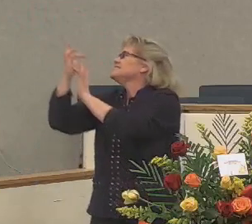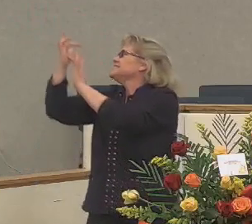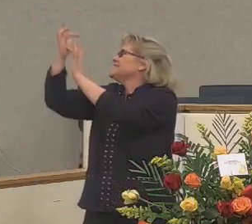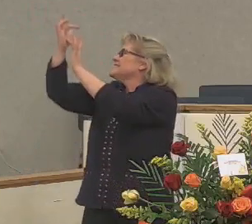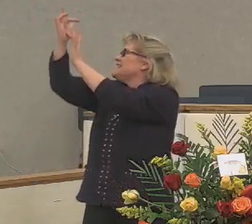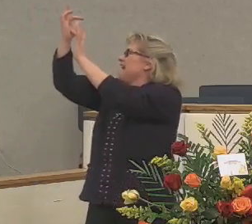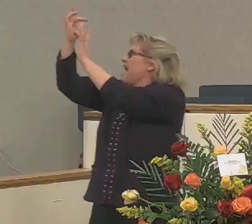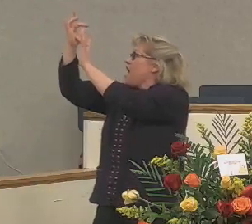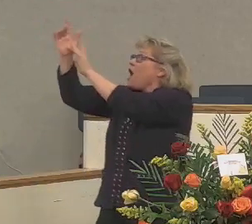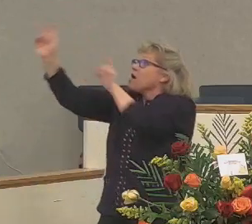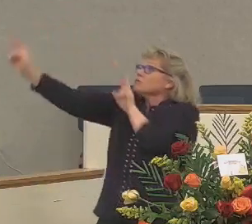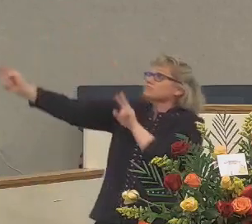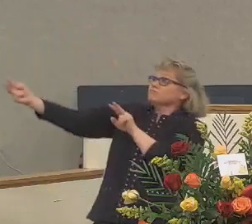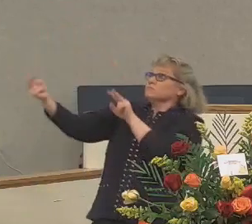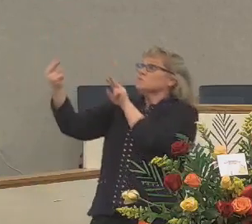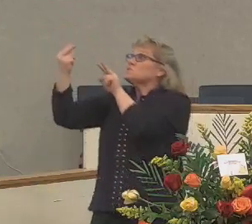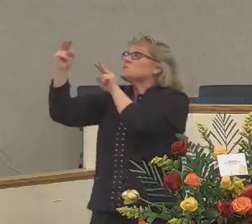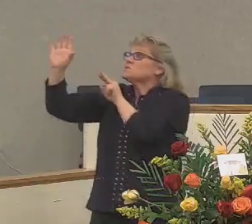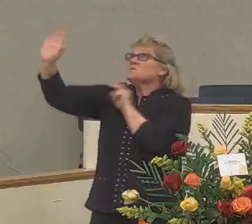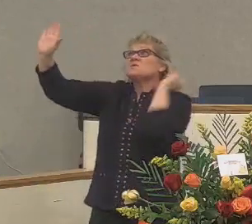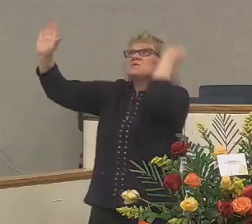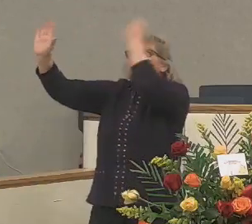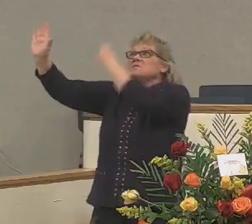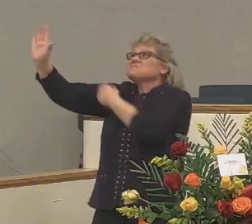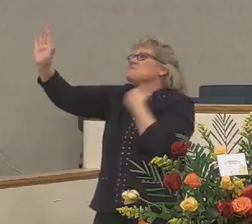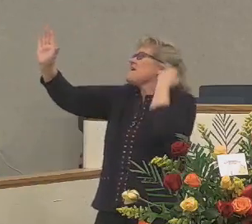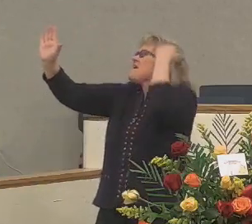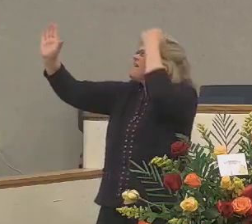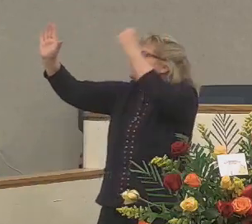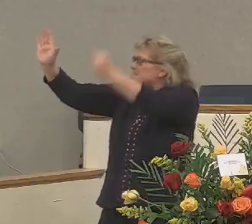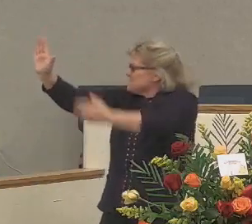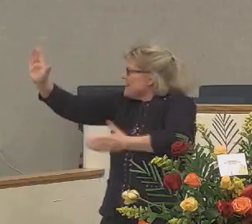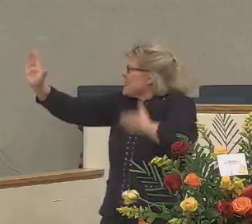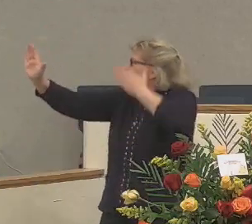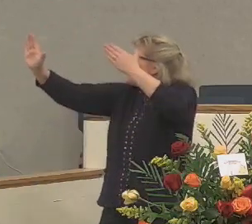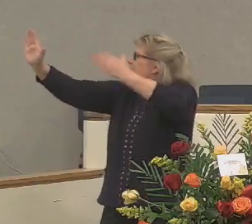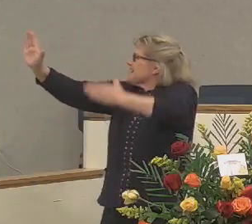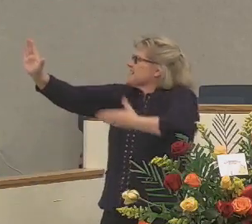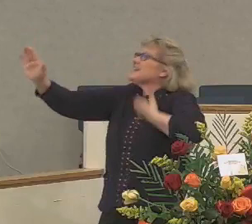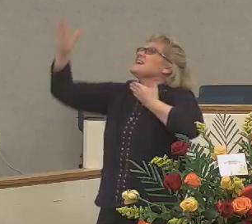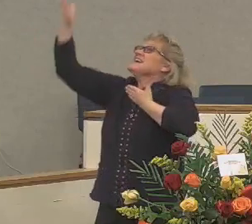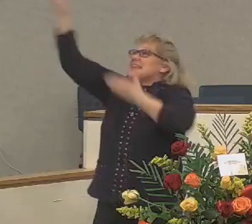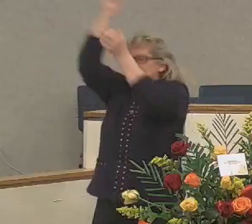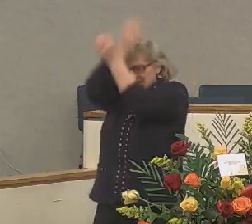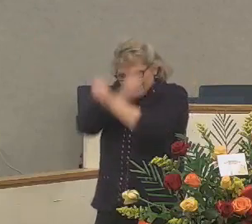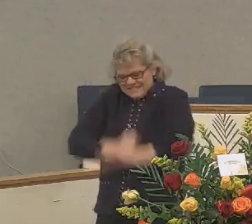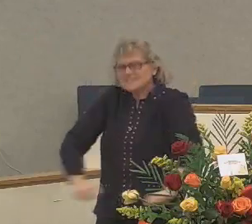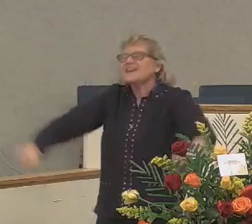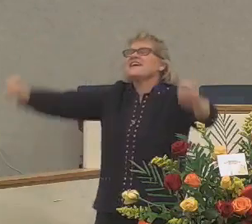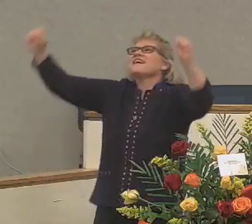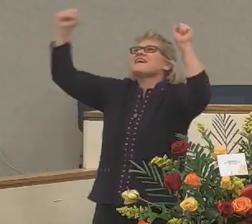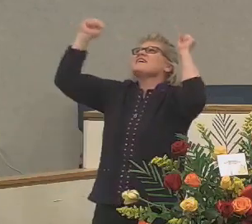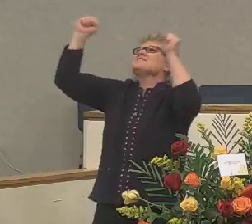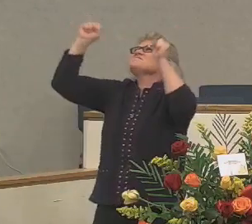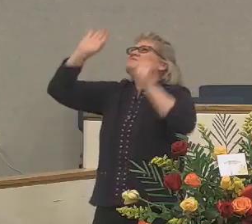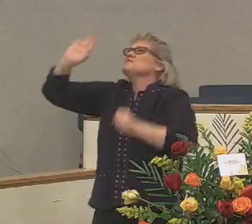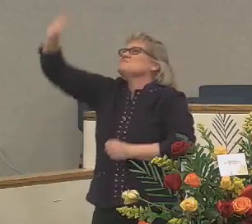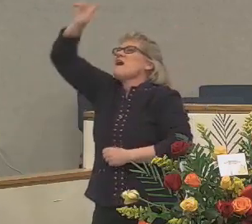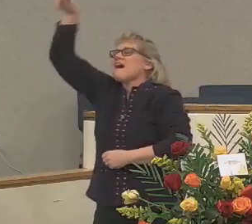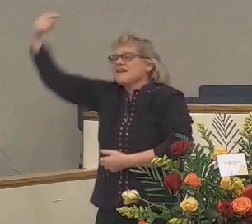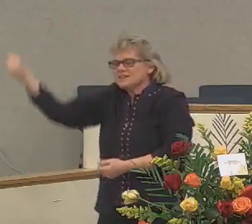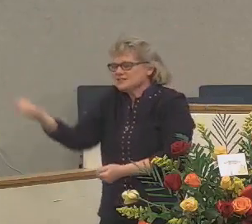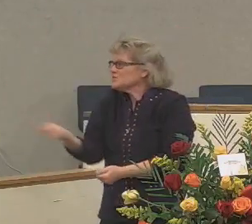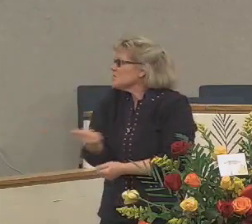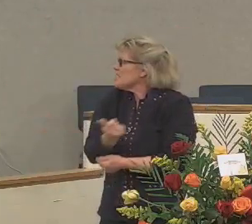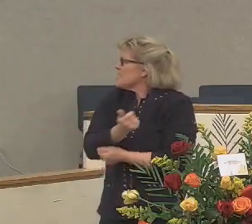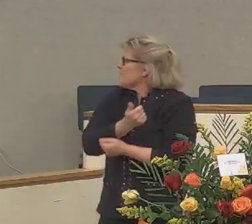see. And I look upon his face, the one who saved me